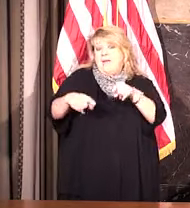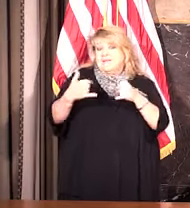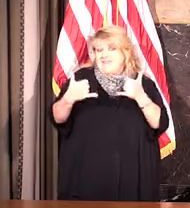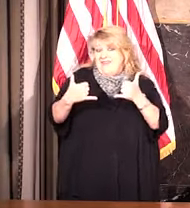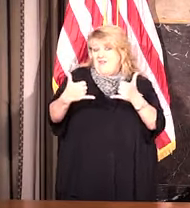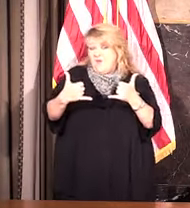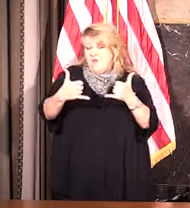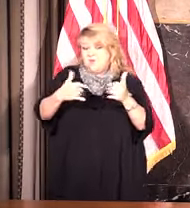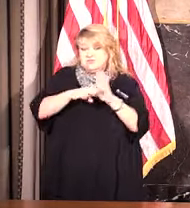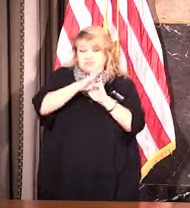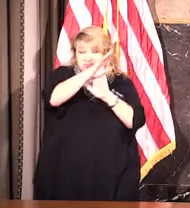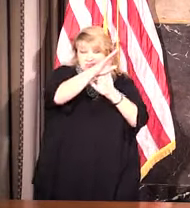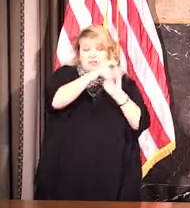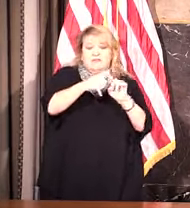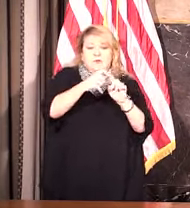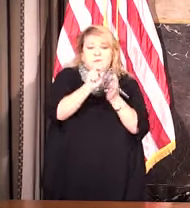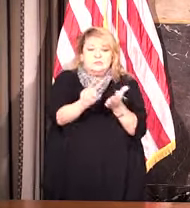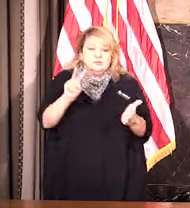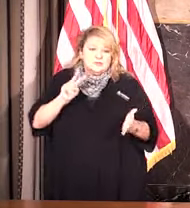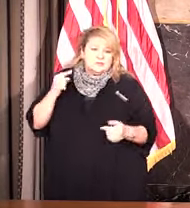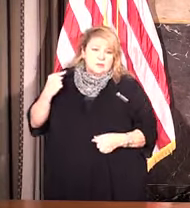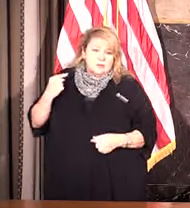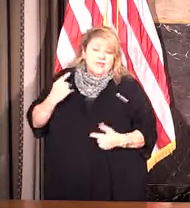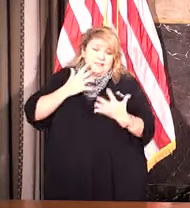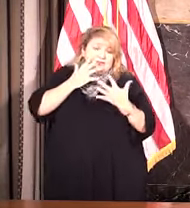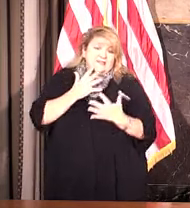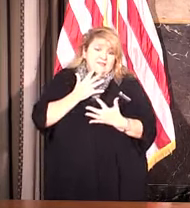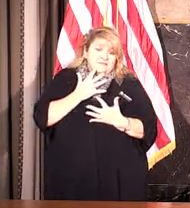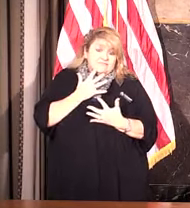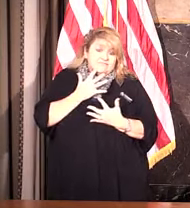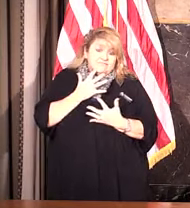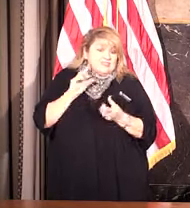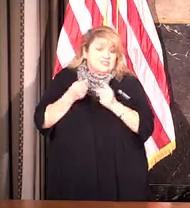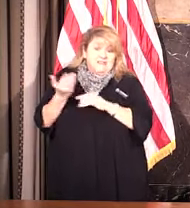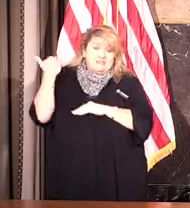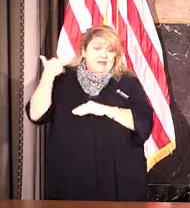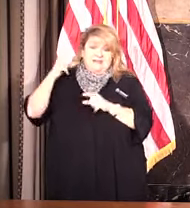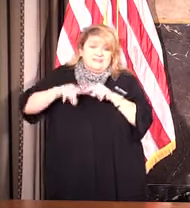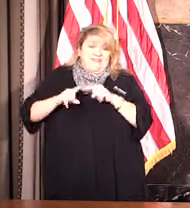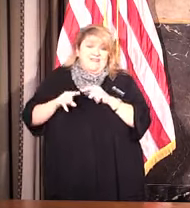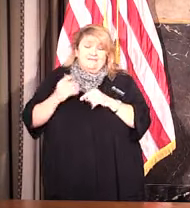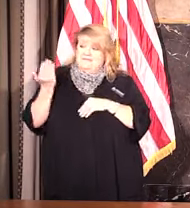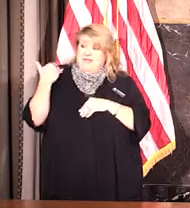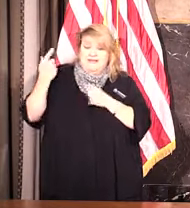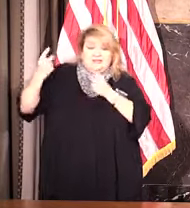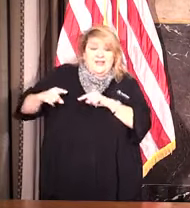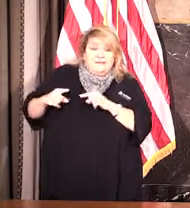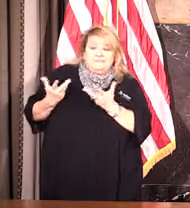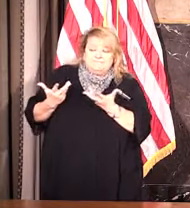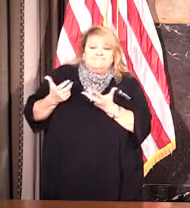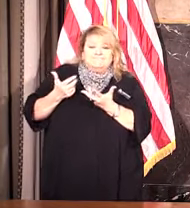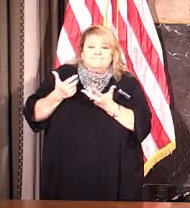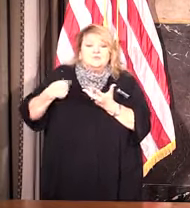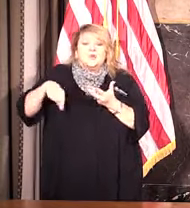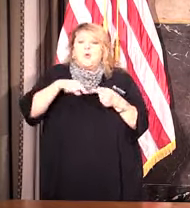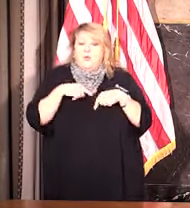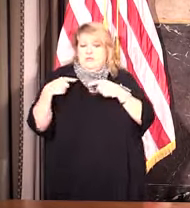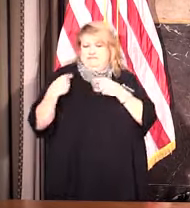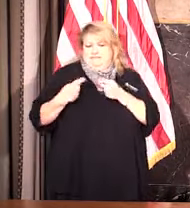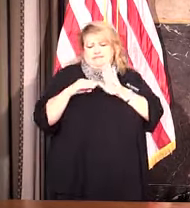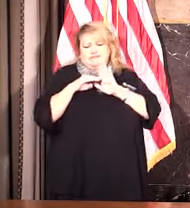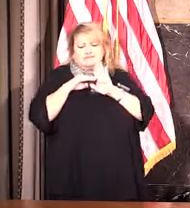ago. And quite frankly, it's sad, but there's nothing we can do to change it. We had been in a plateau more or less,